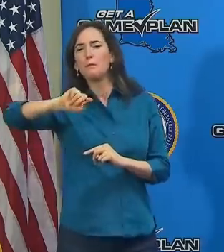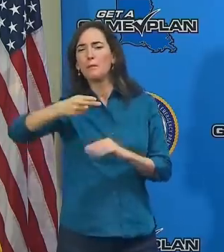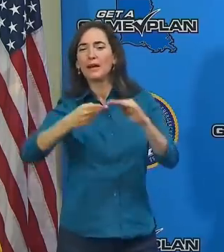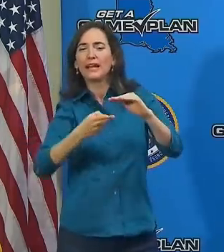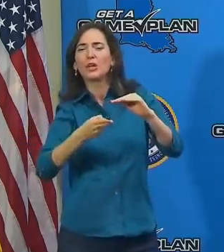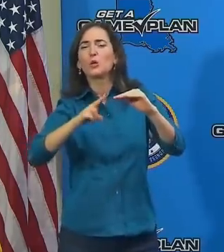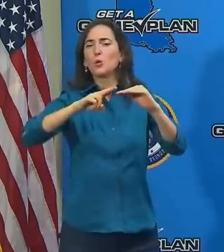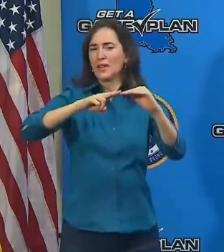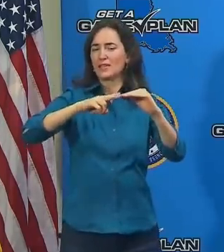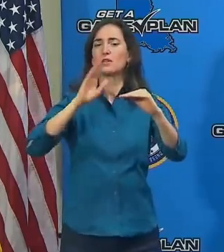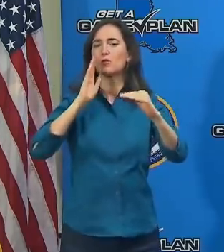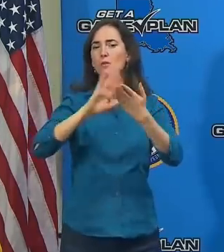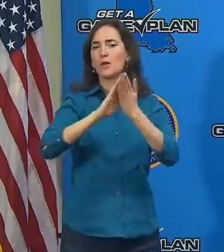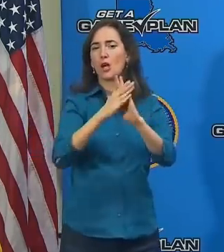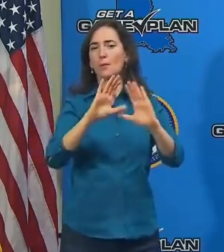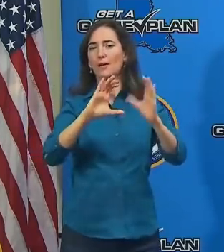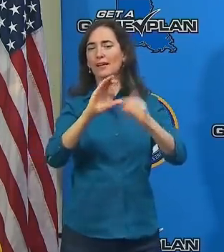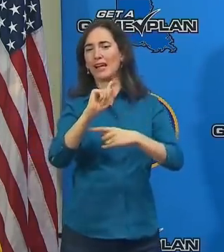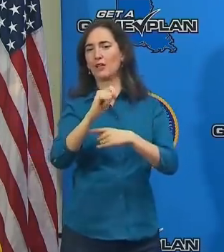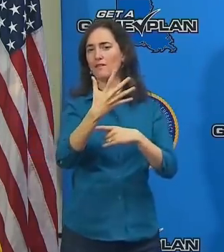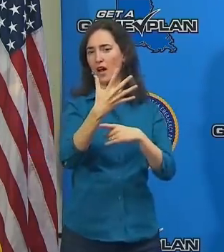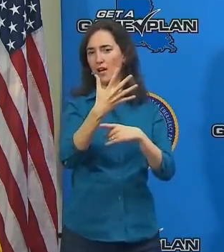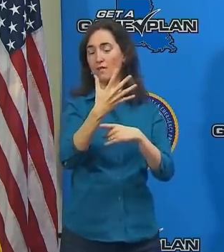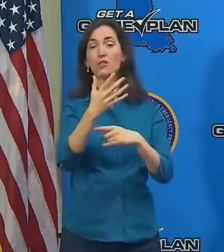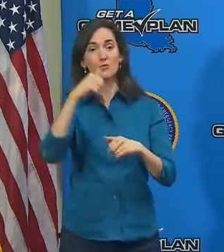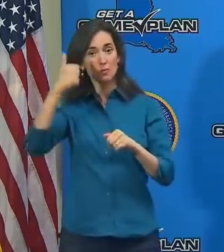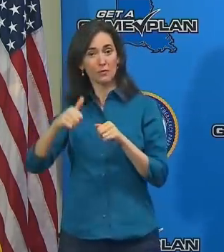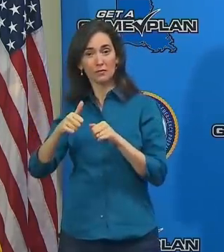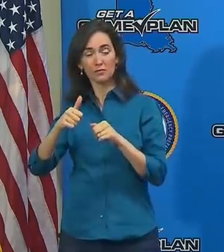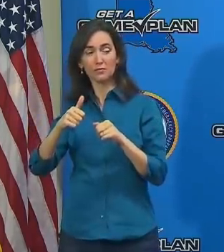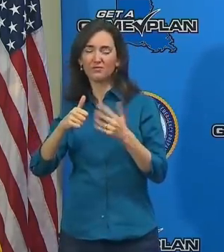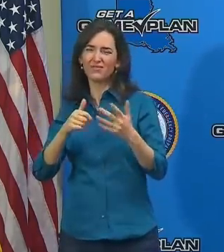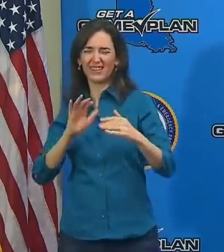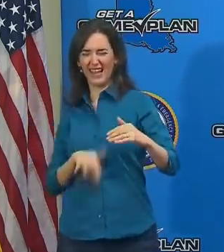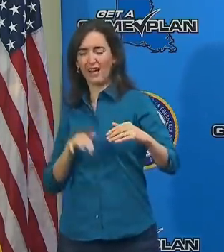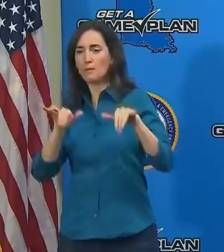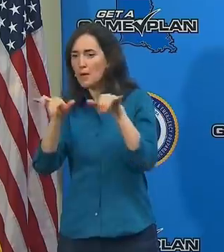on Hurricane Ida and a Category 5 storm.